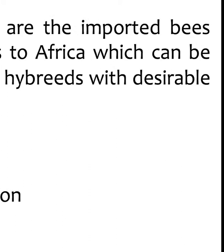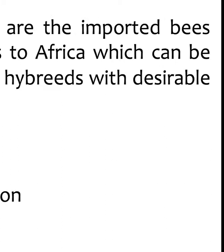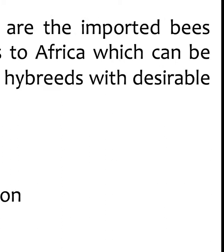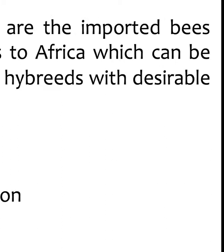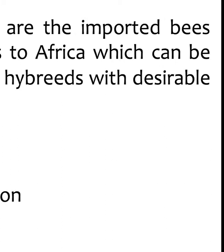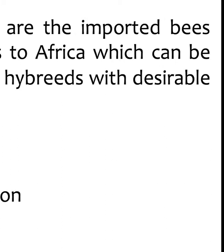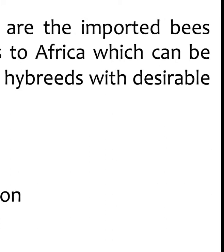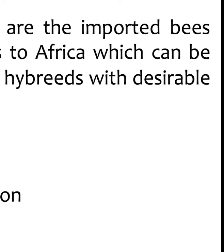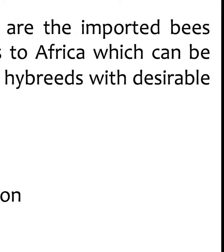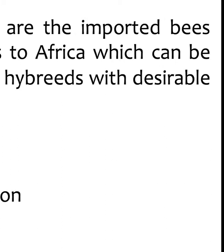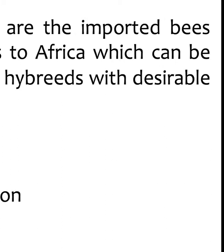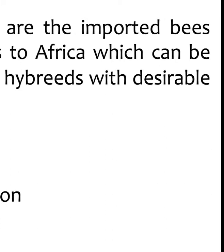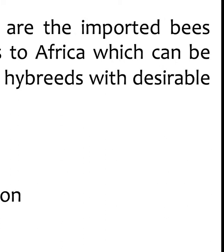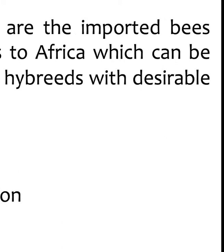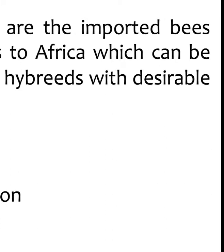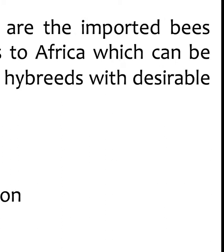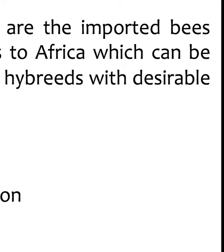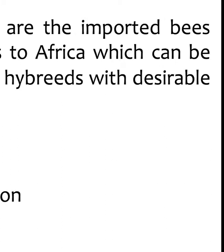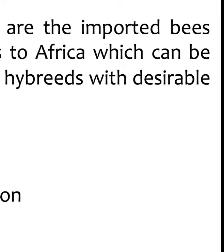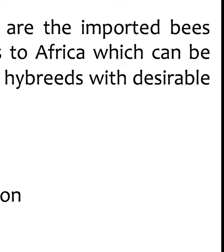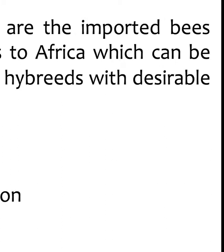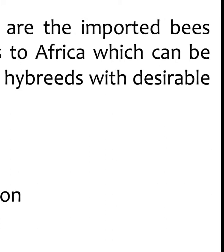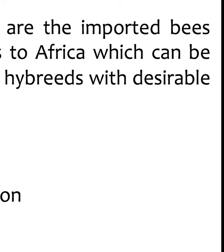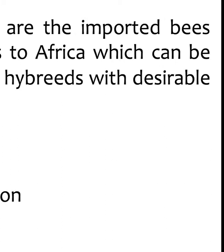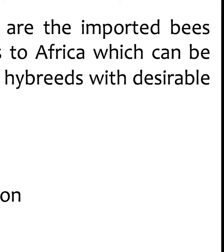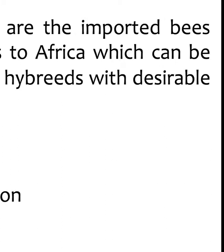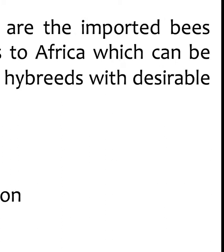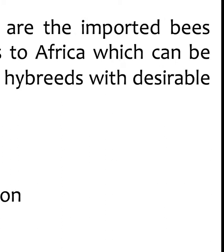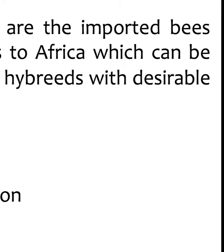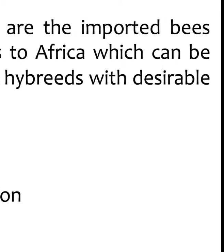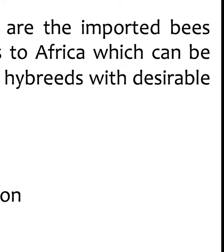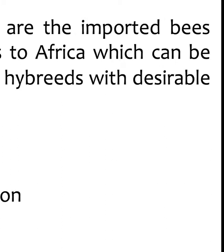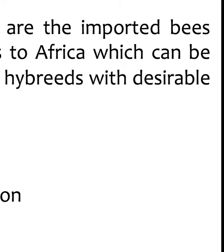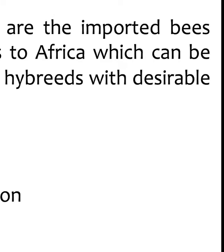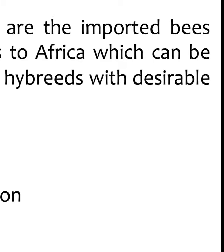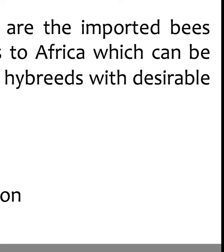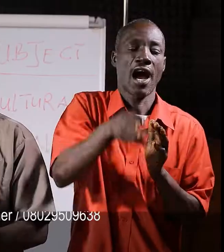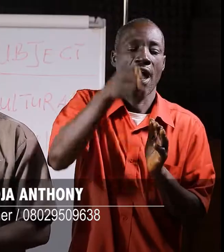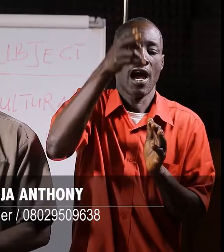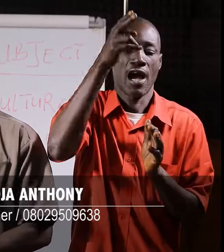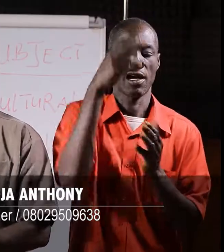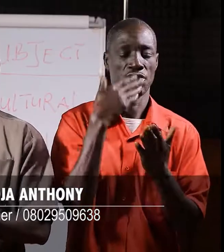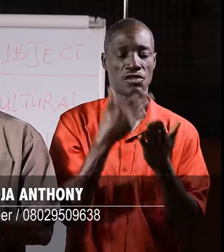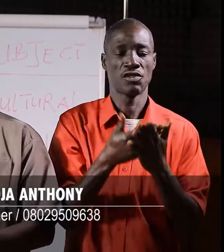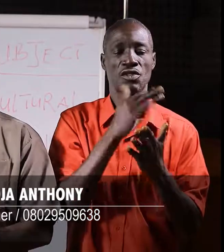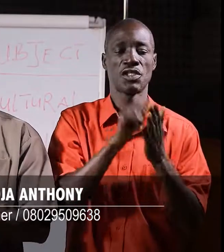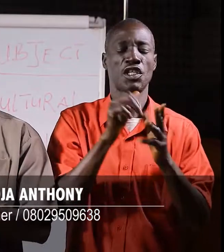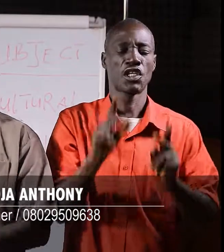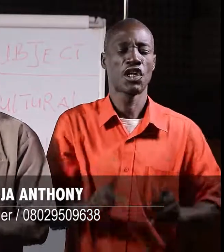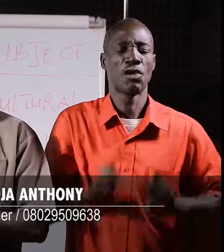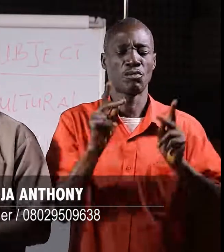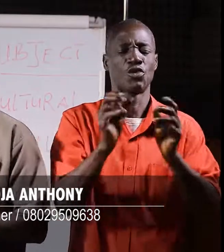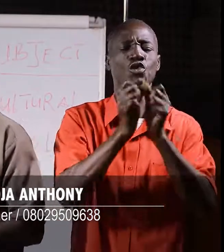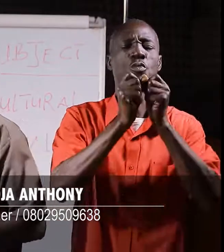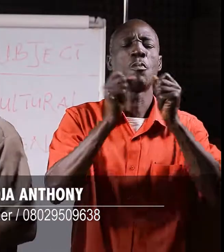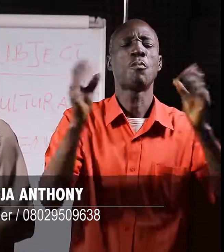production. And four, they are highly prolific. This means they can produce as